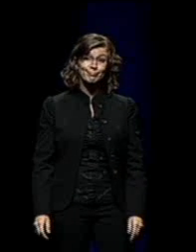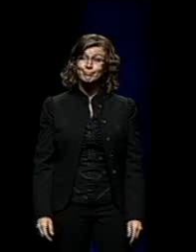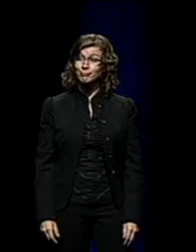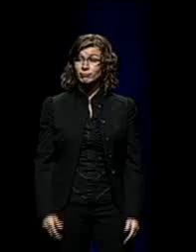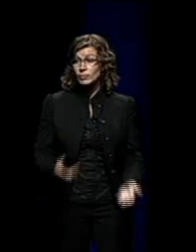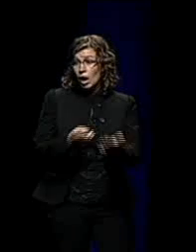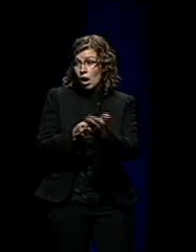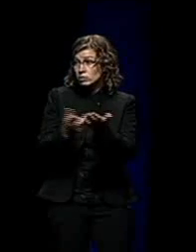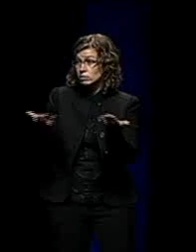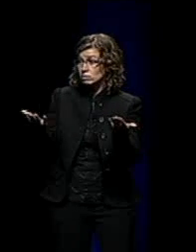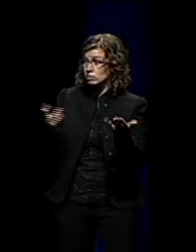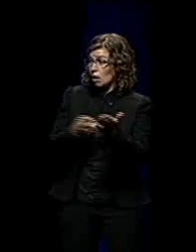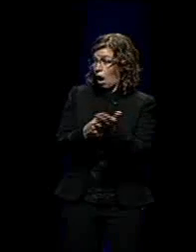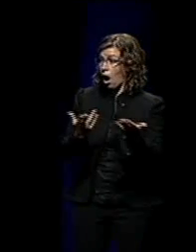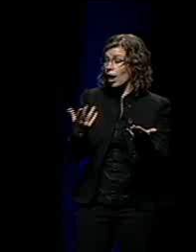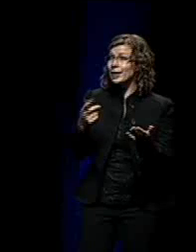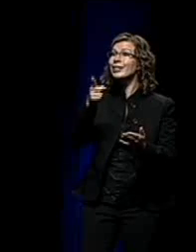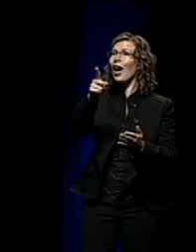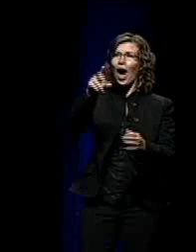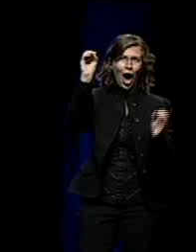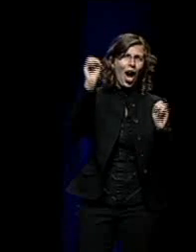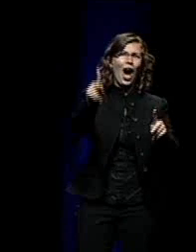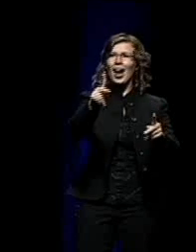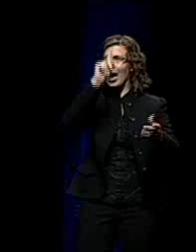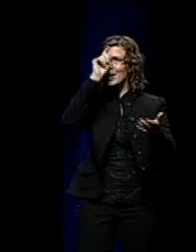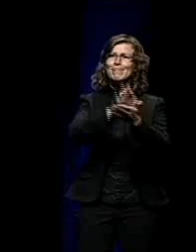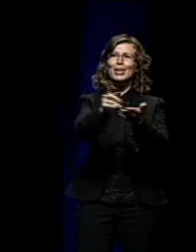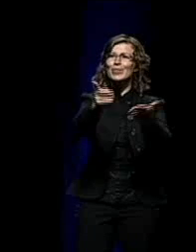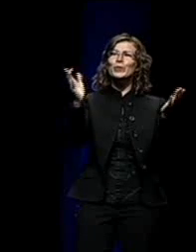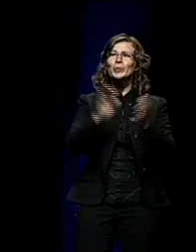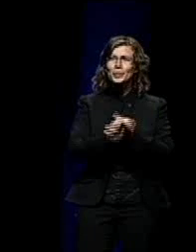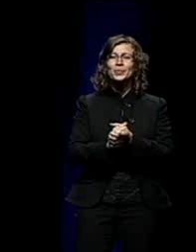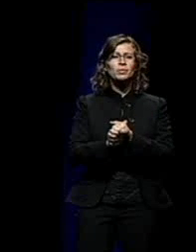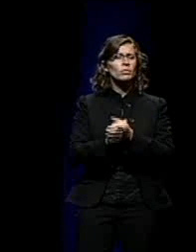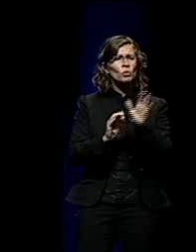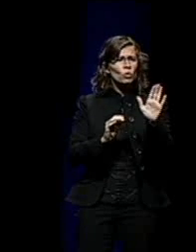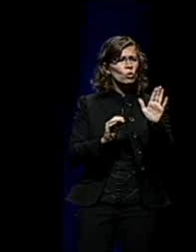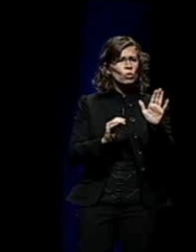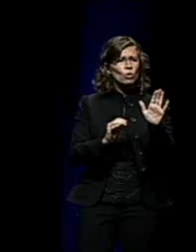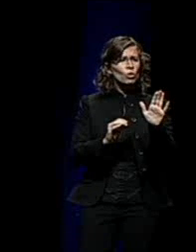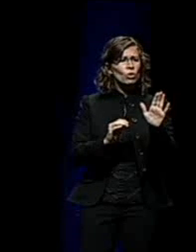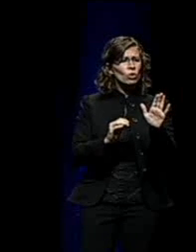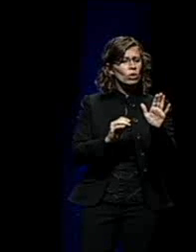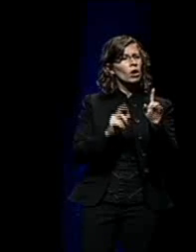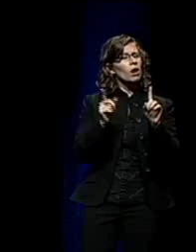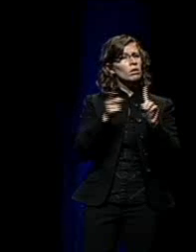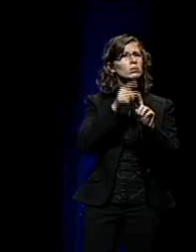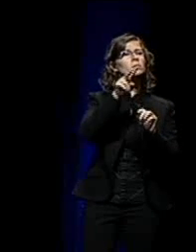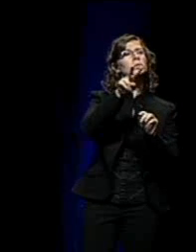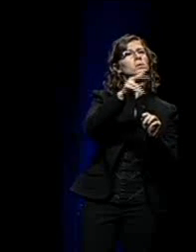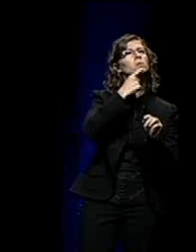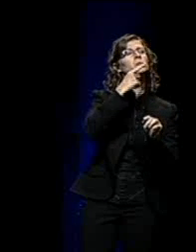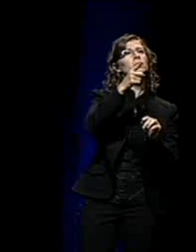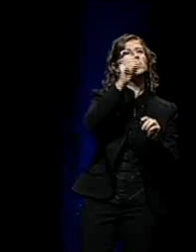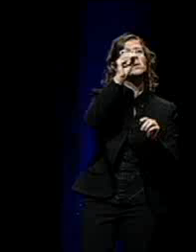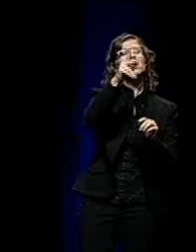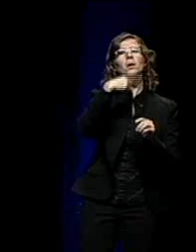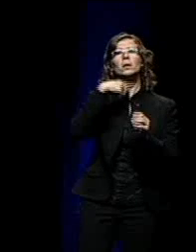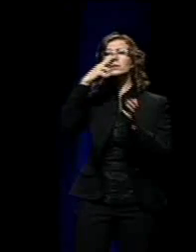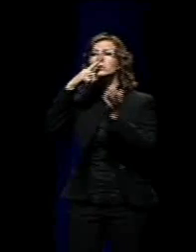Really. I mean, you shouldn't just trust people. You should look at product, process, qualifications, all of those